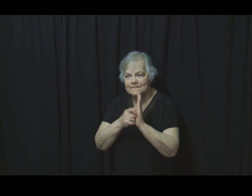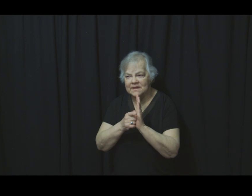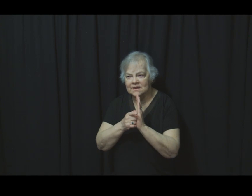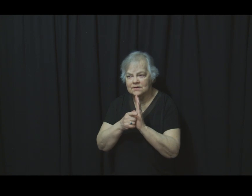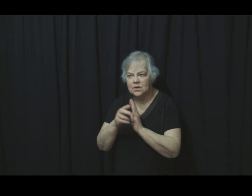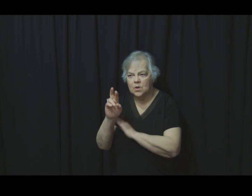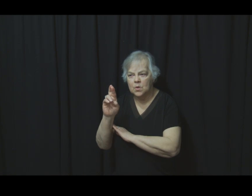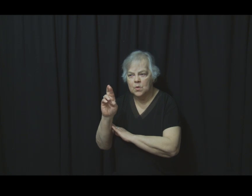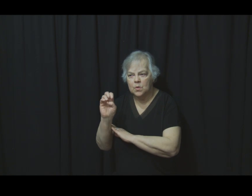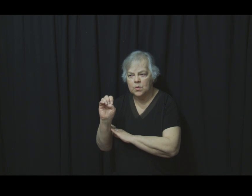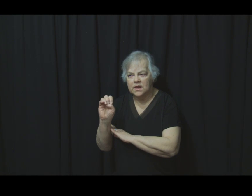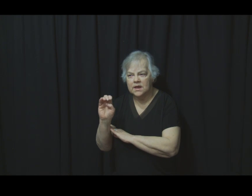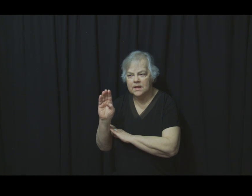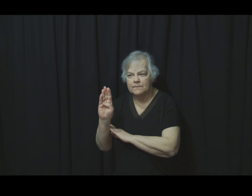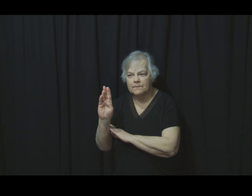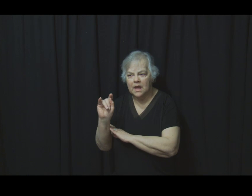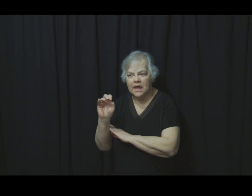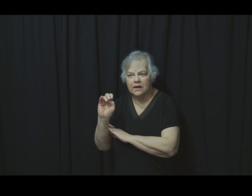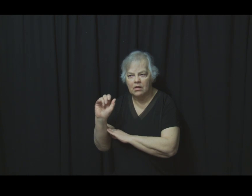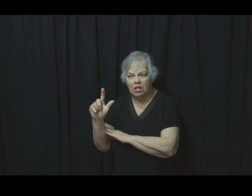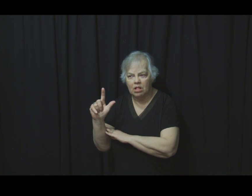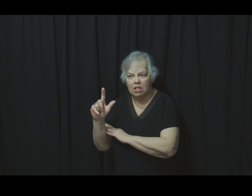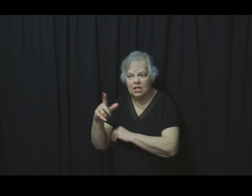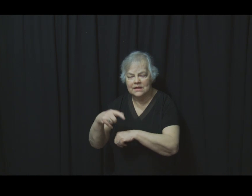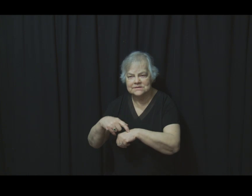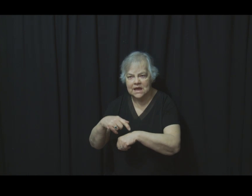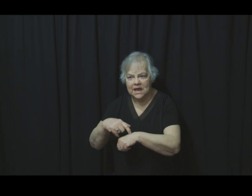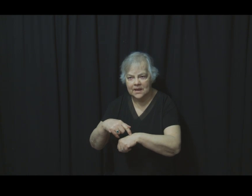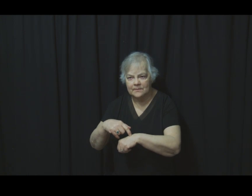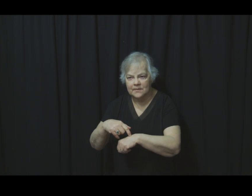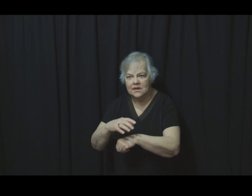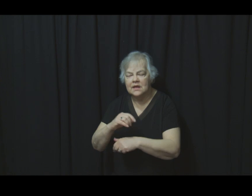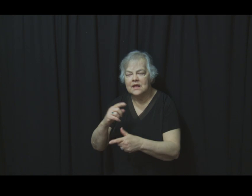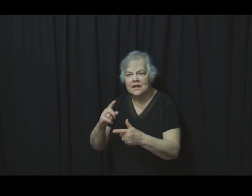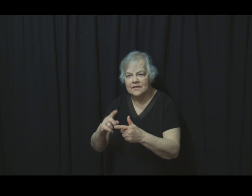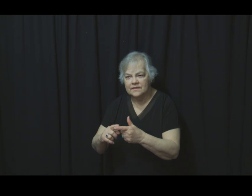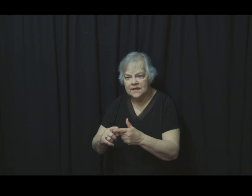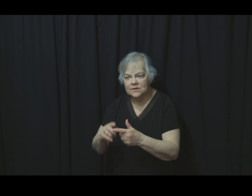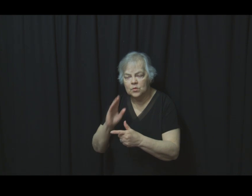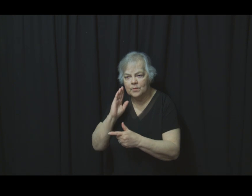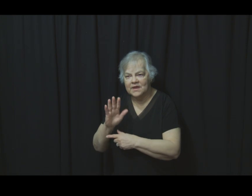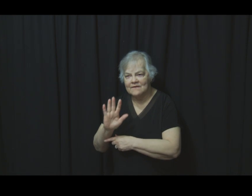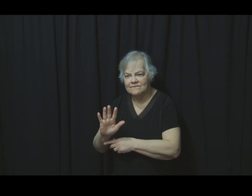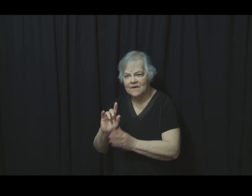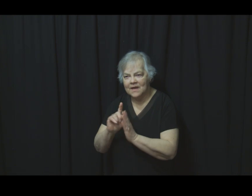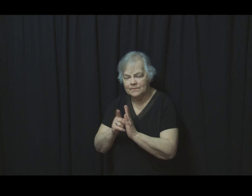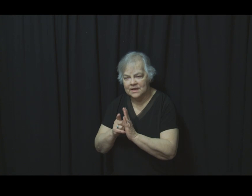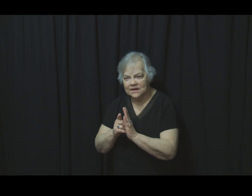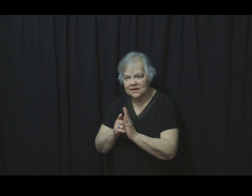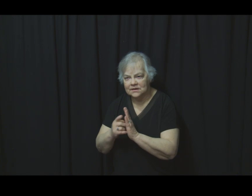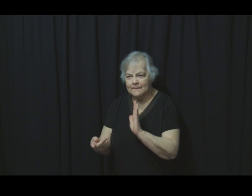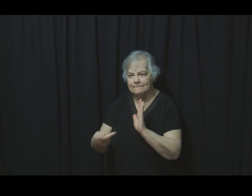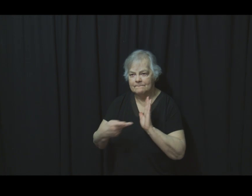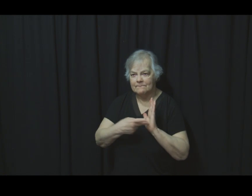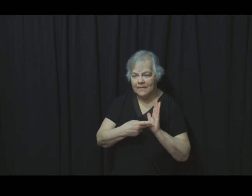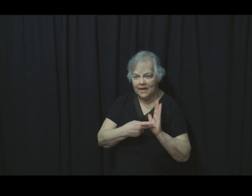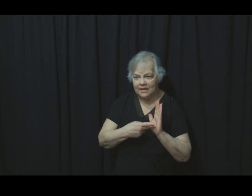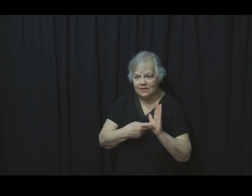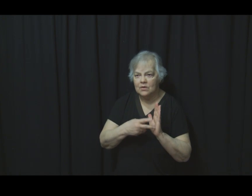time for each gentleman to address the other one's comments, and then there will be a 5-minute counter-rebuttal after